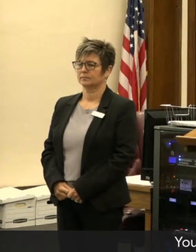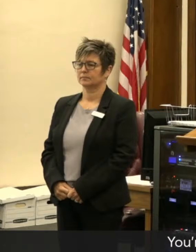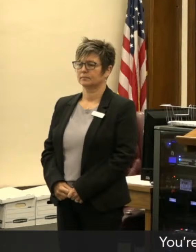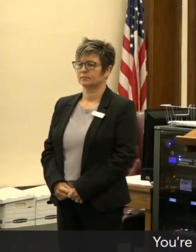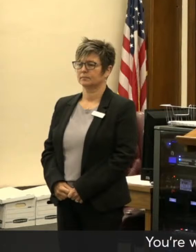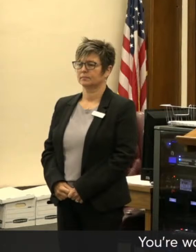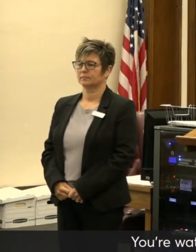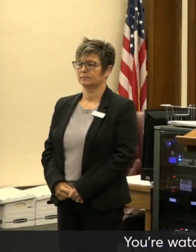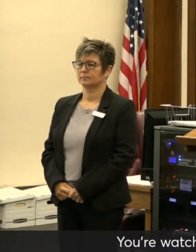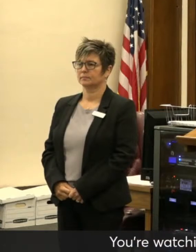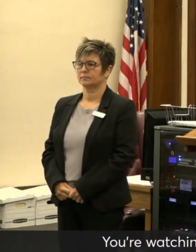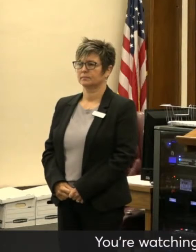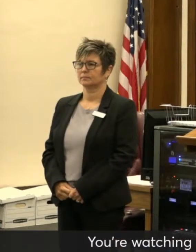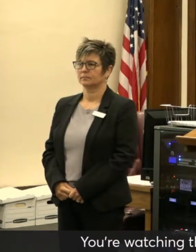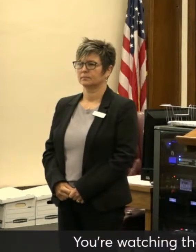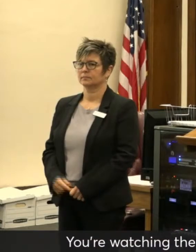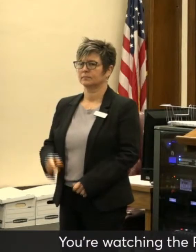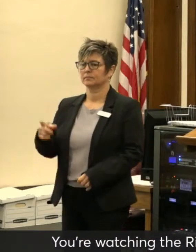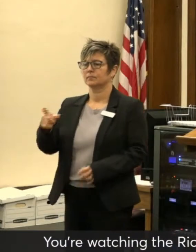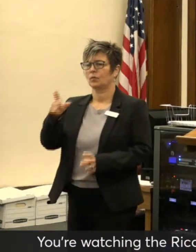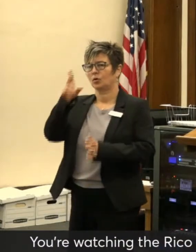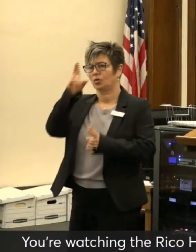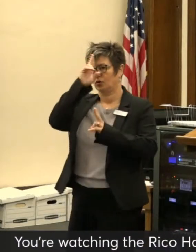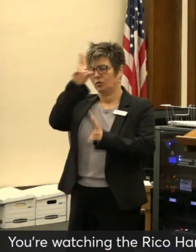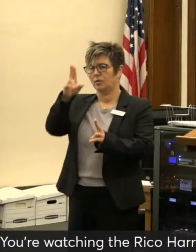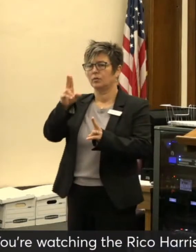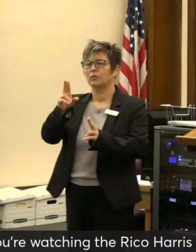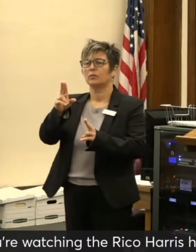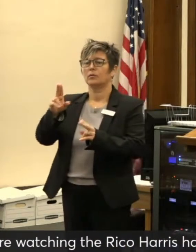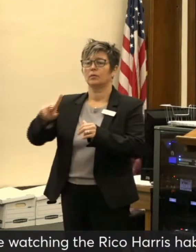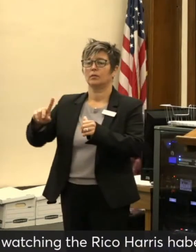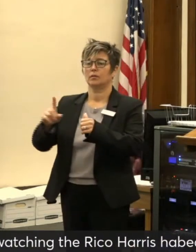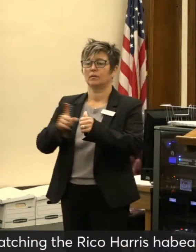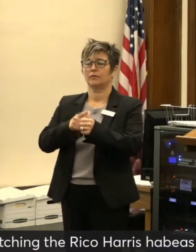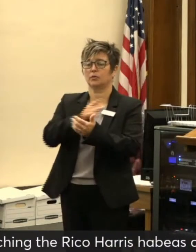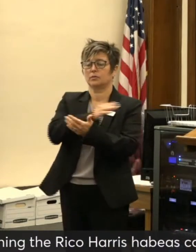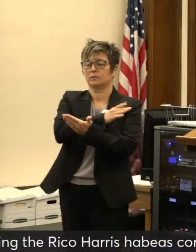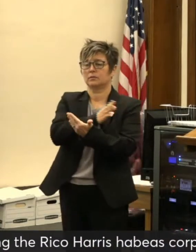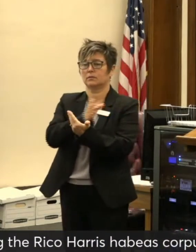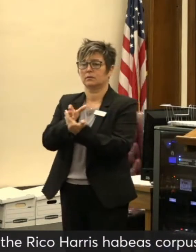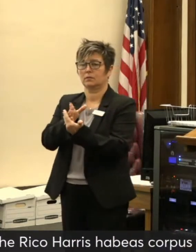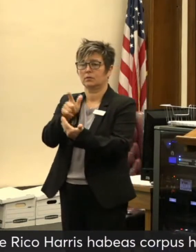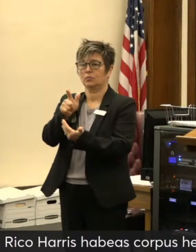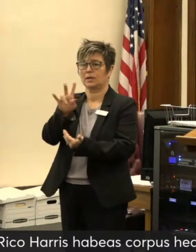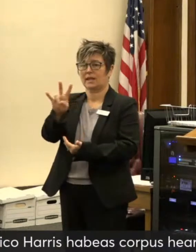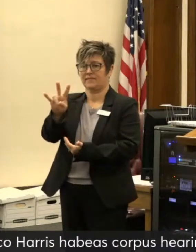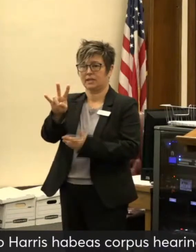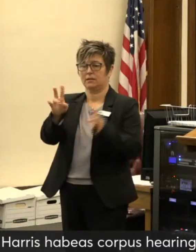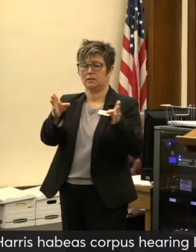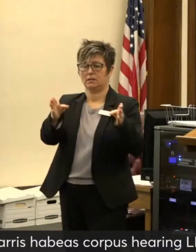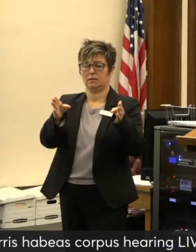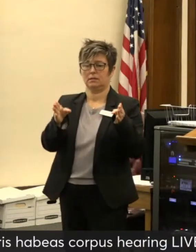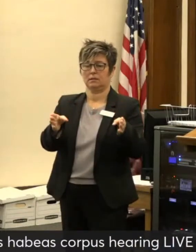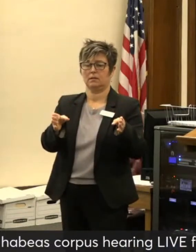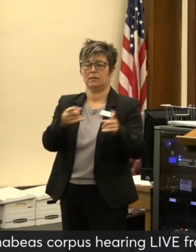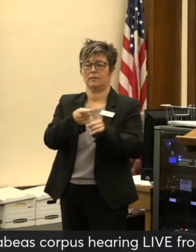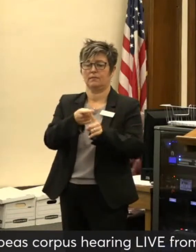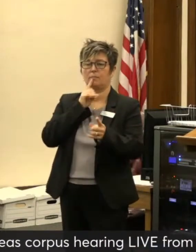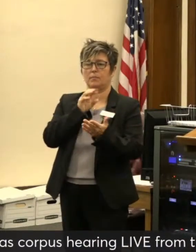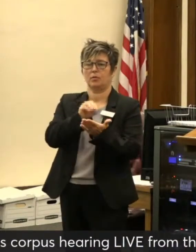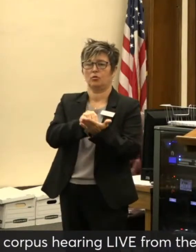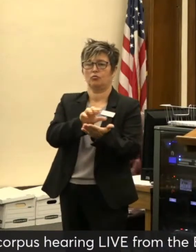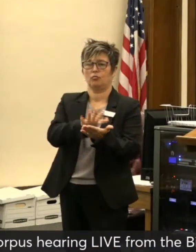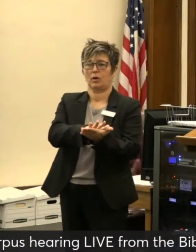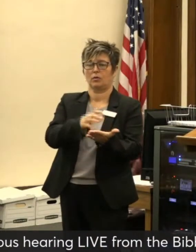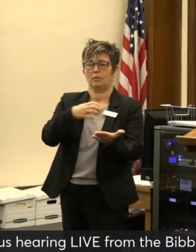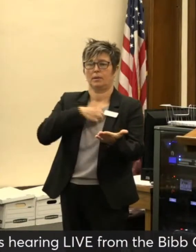First 27 exhibits for petitioner, I believe, are all exhibits from the record on appeal. And we